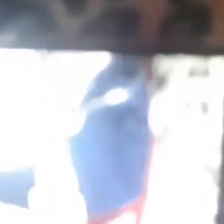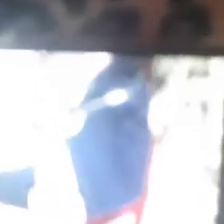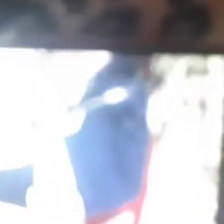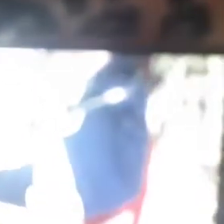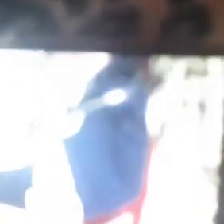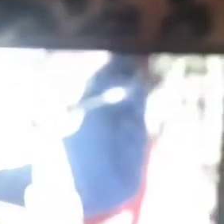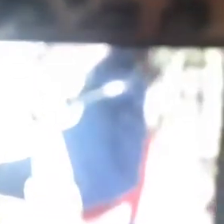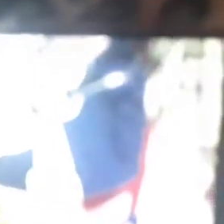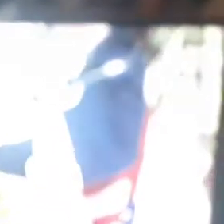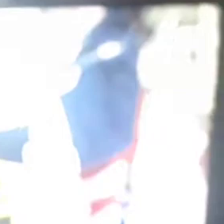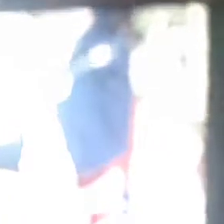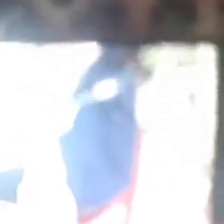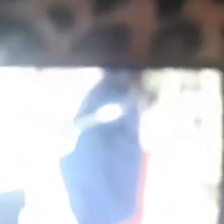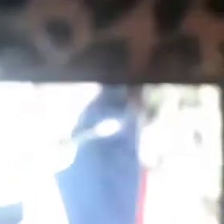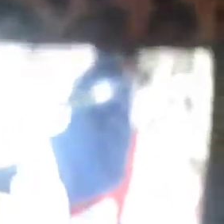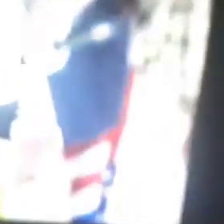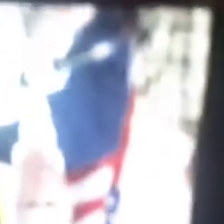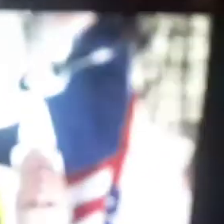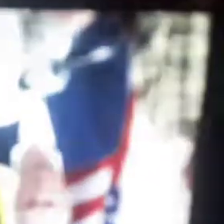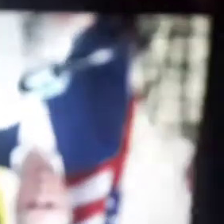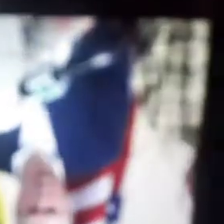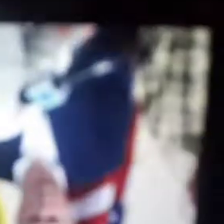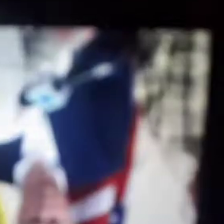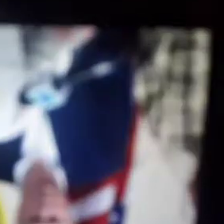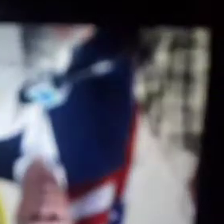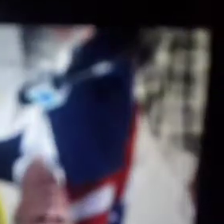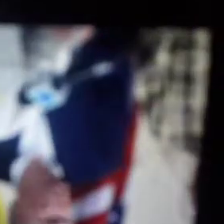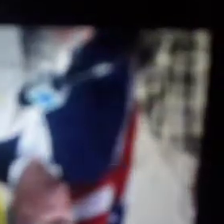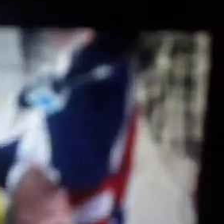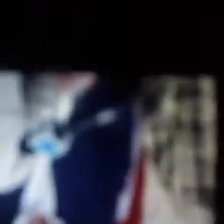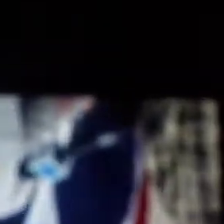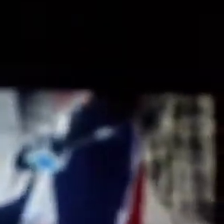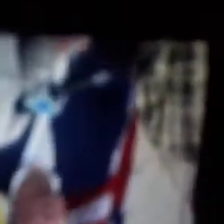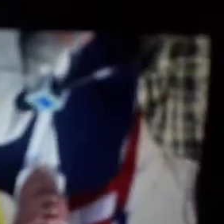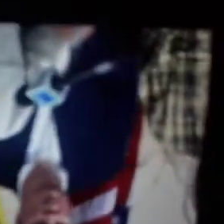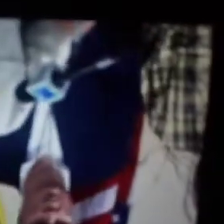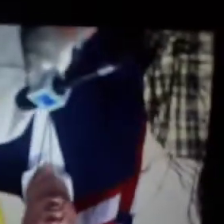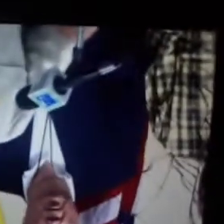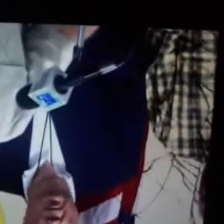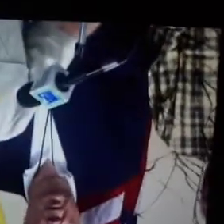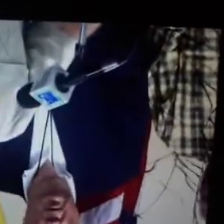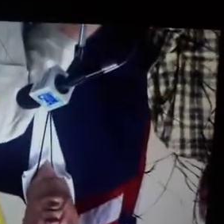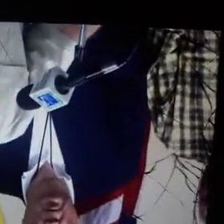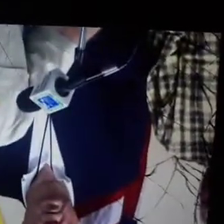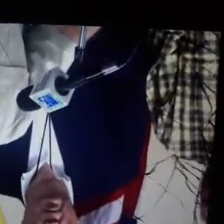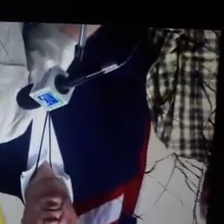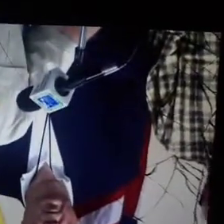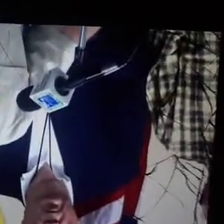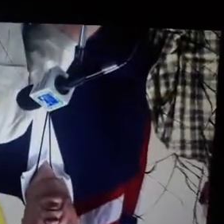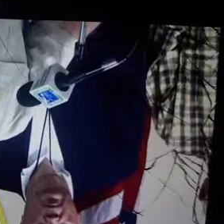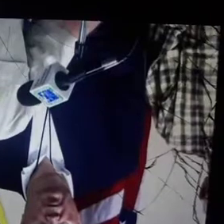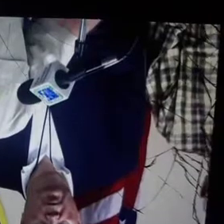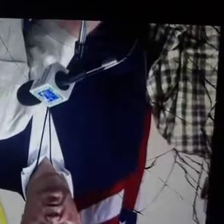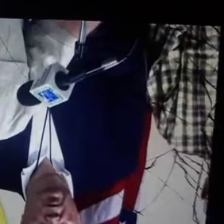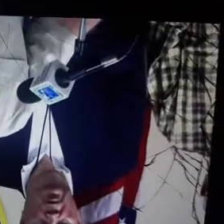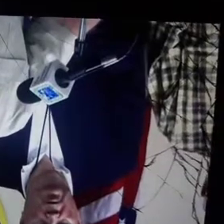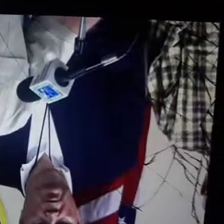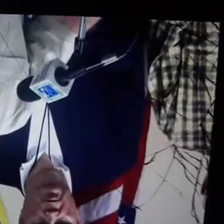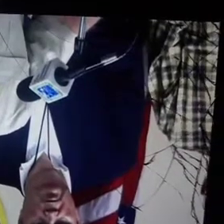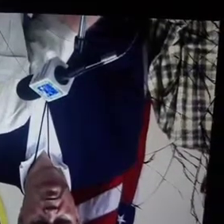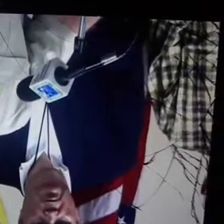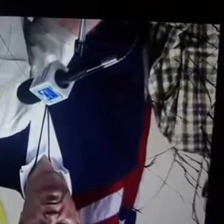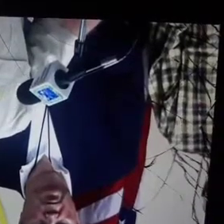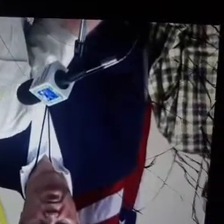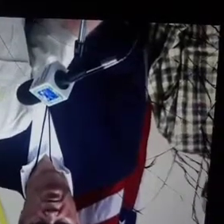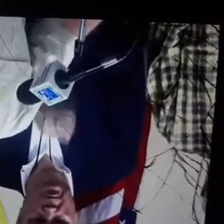to be critical times. That's going to be a critical time for us. We're looking at probably the most wind, the most water,